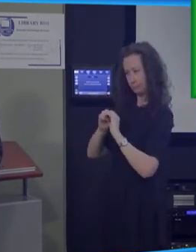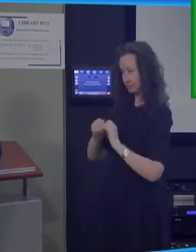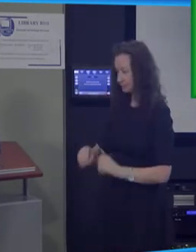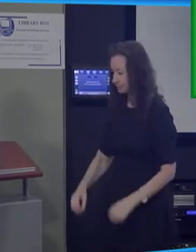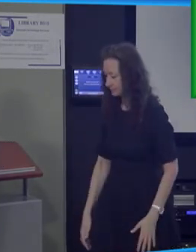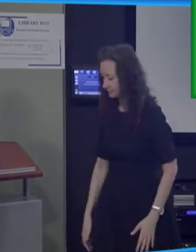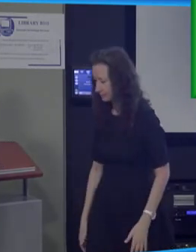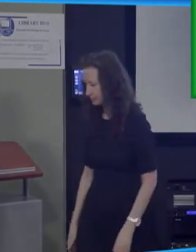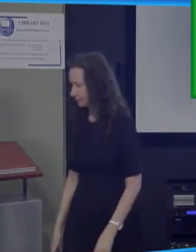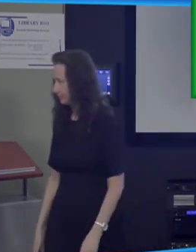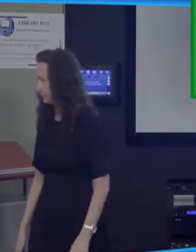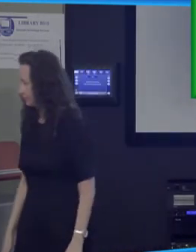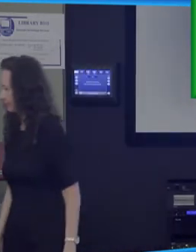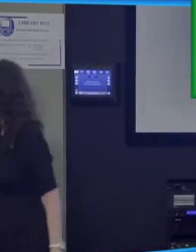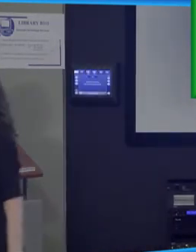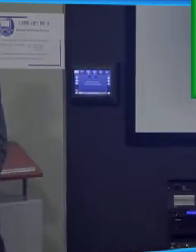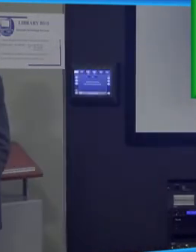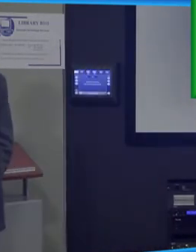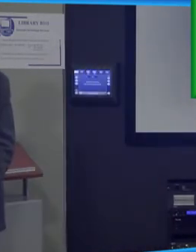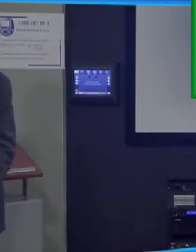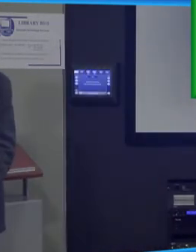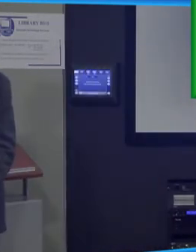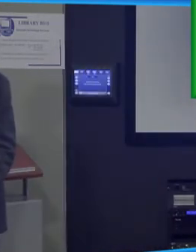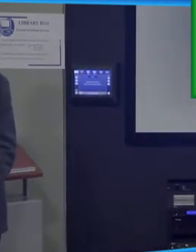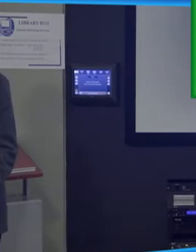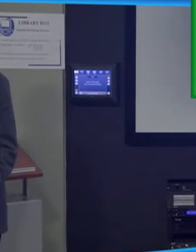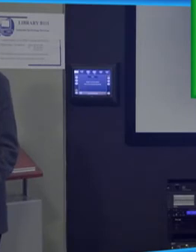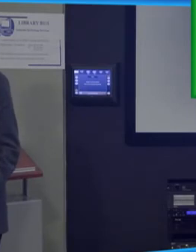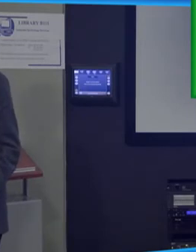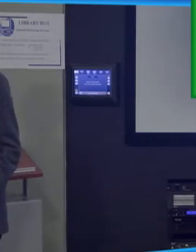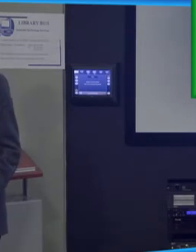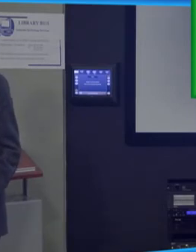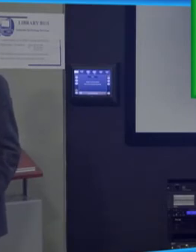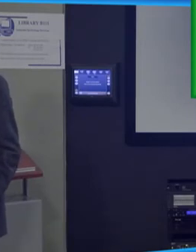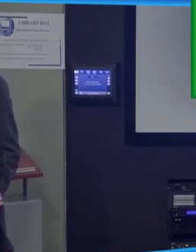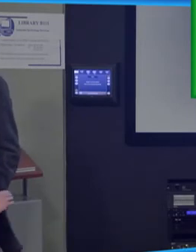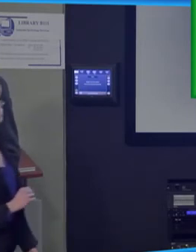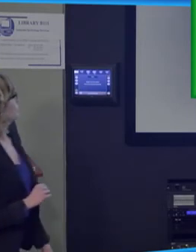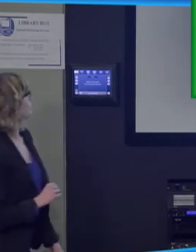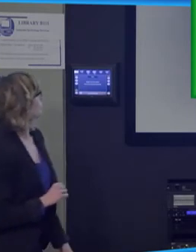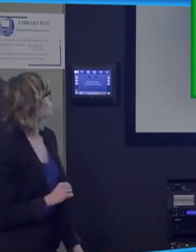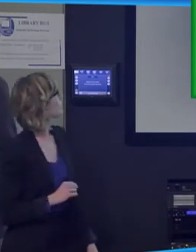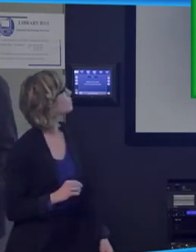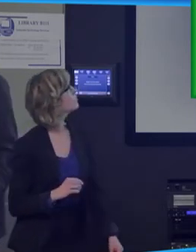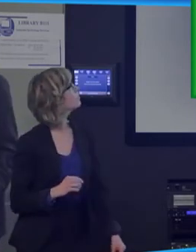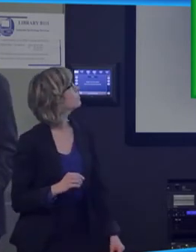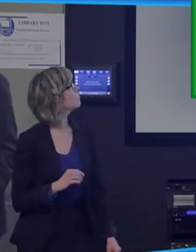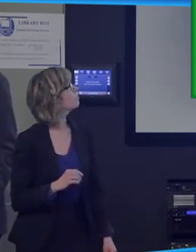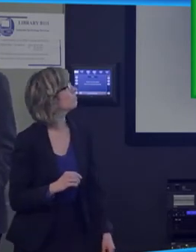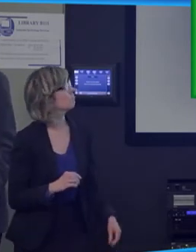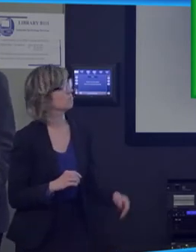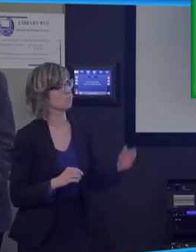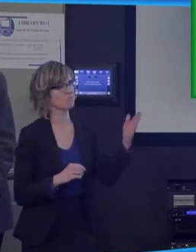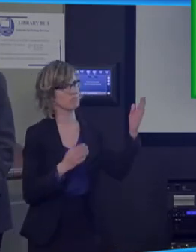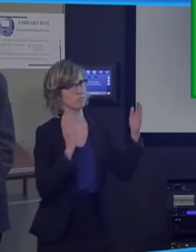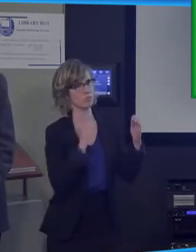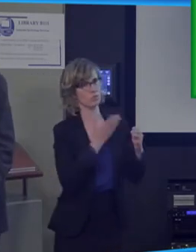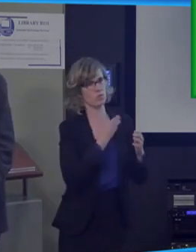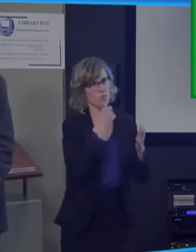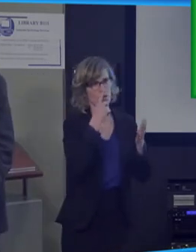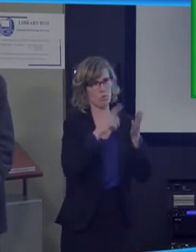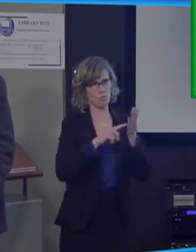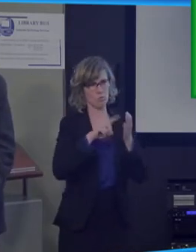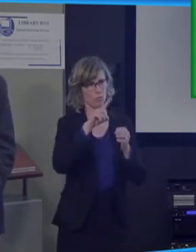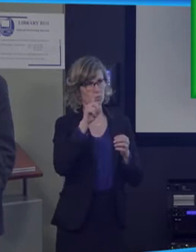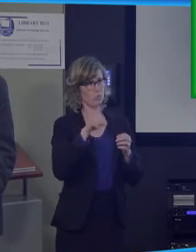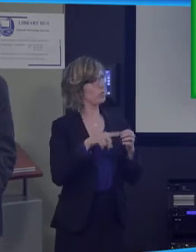So this question is whether children who have learned something via discovery be more likely to